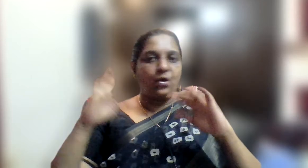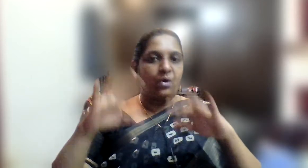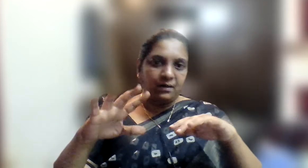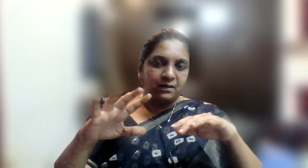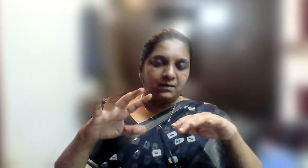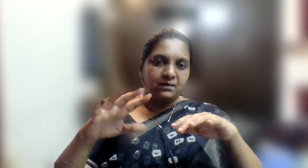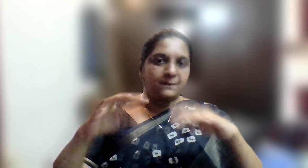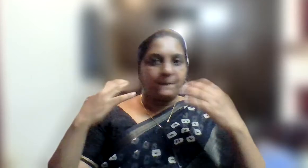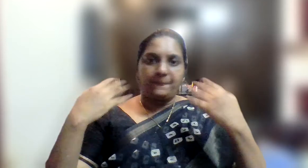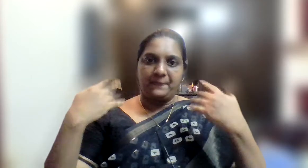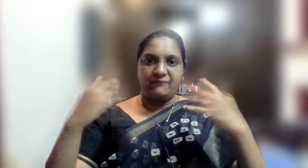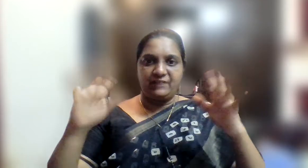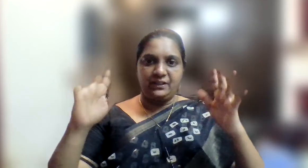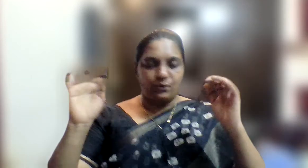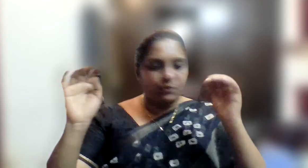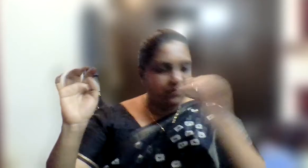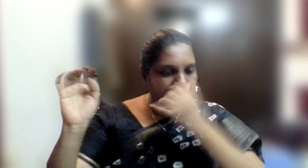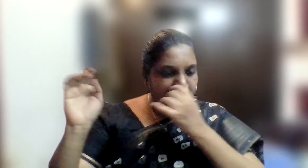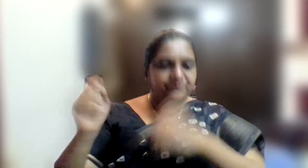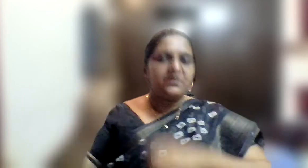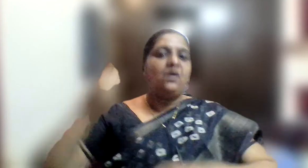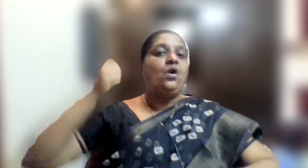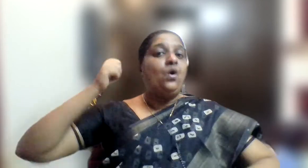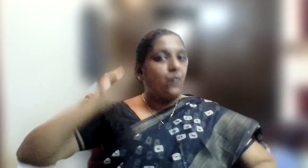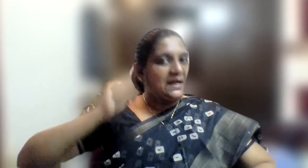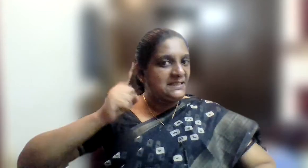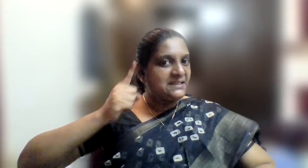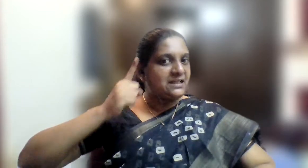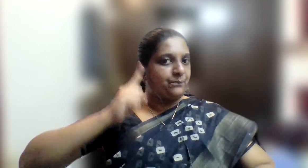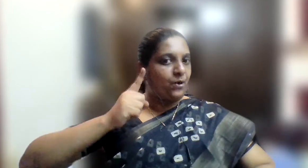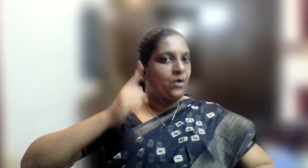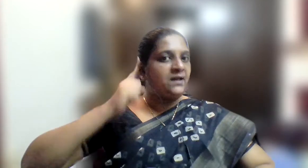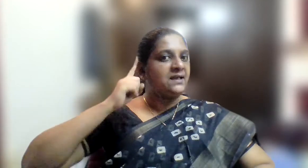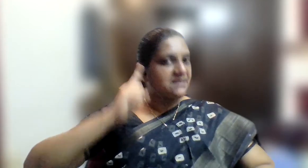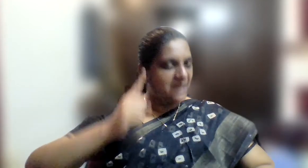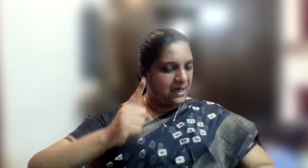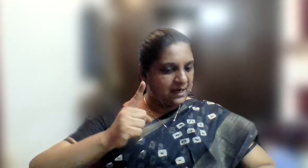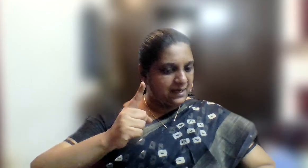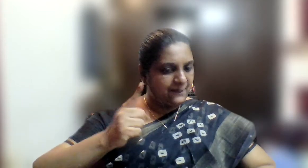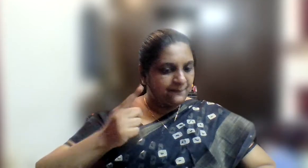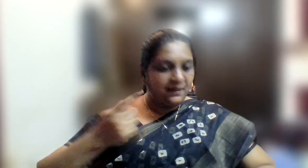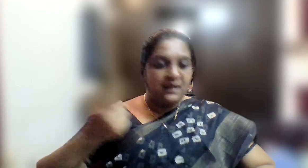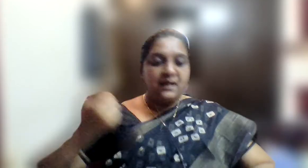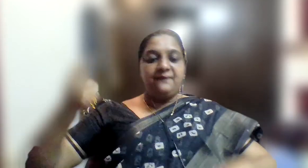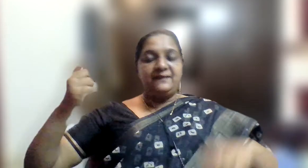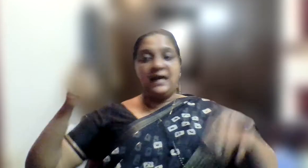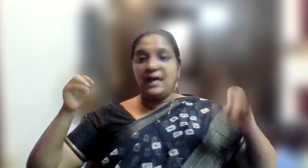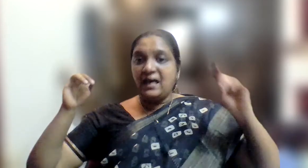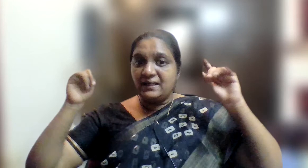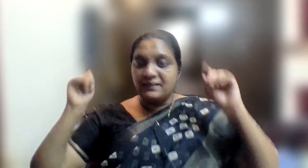or video. Okay. Once upon a time, there